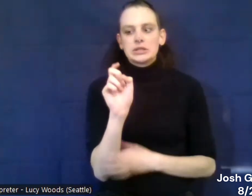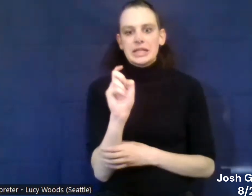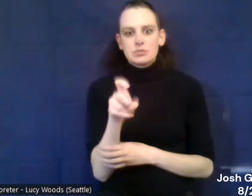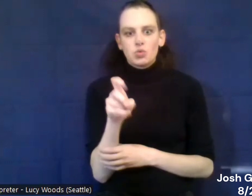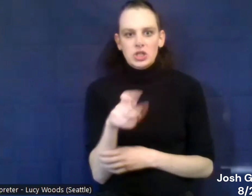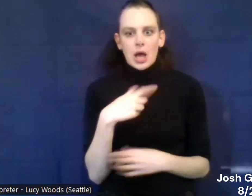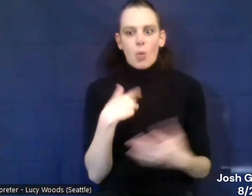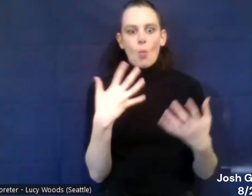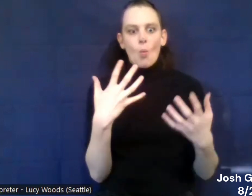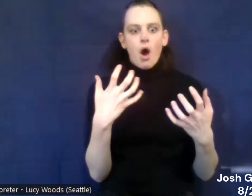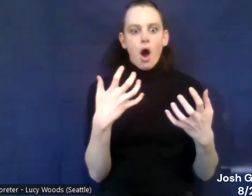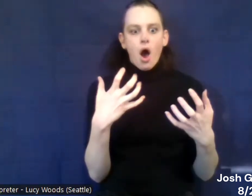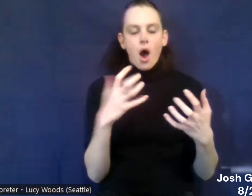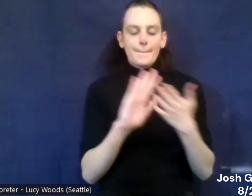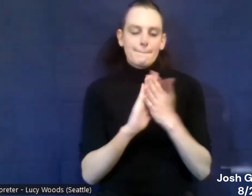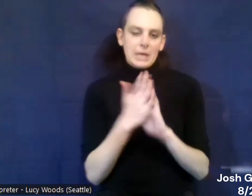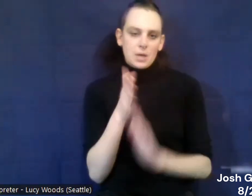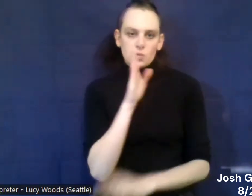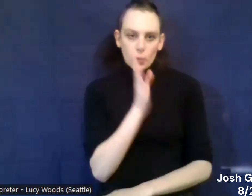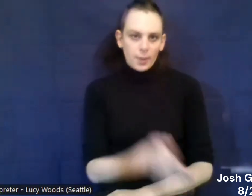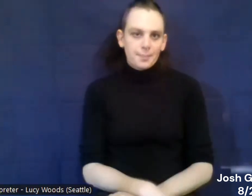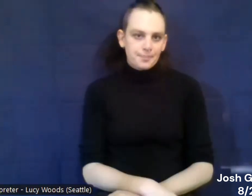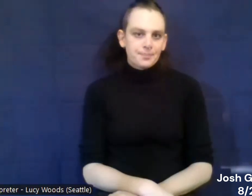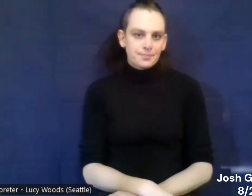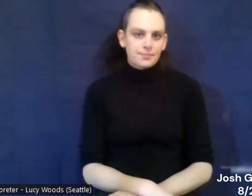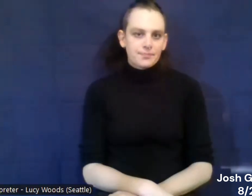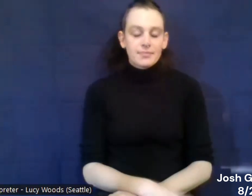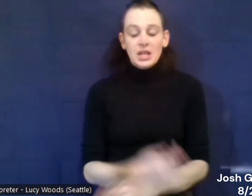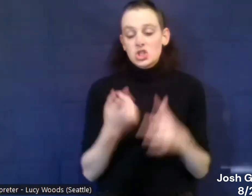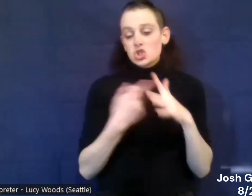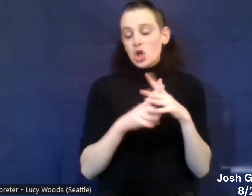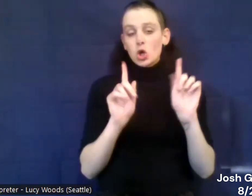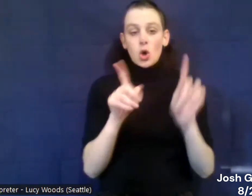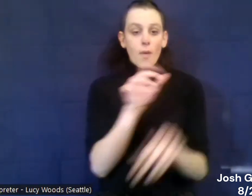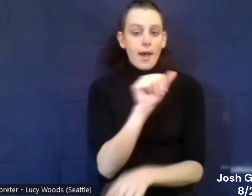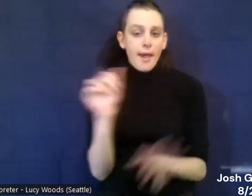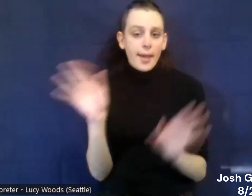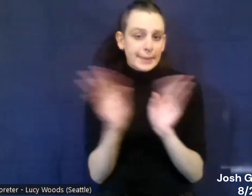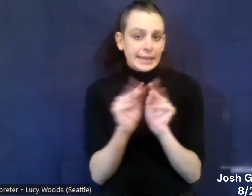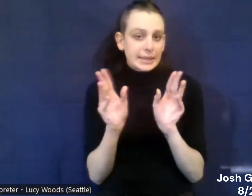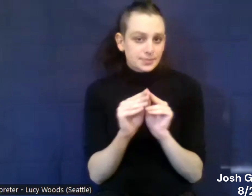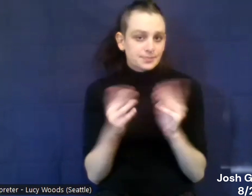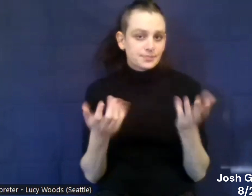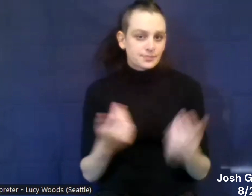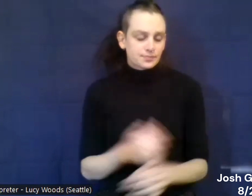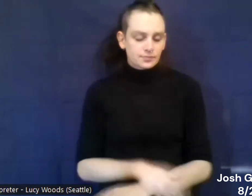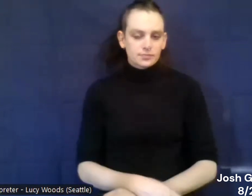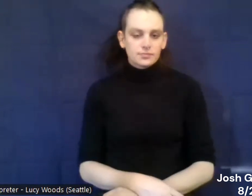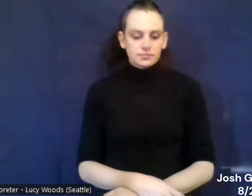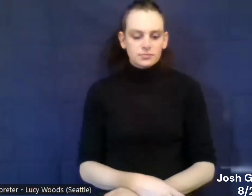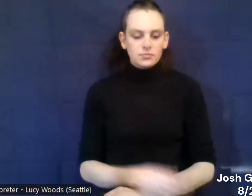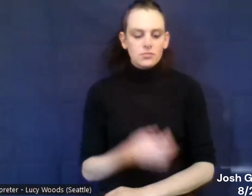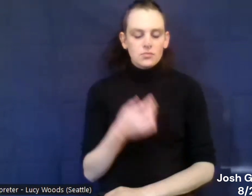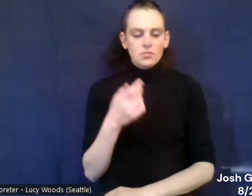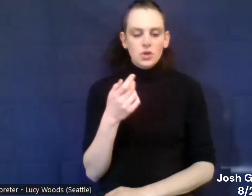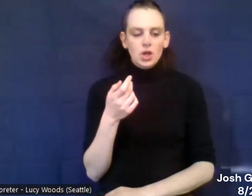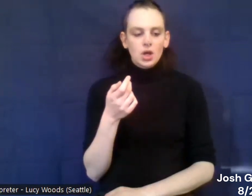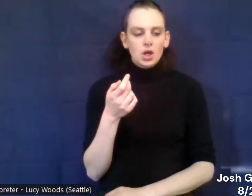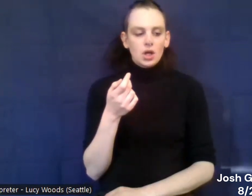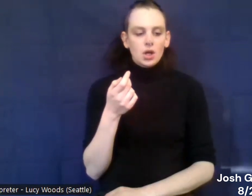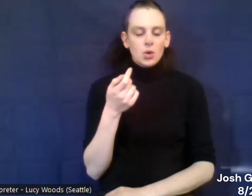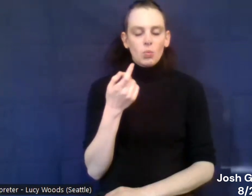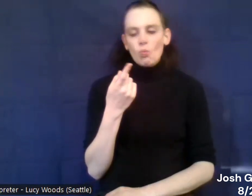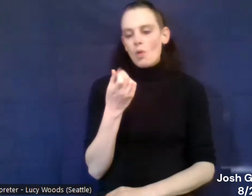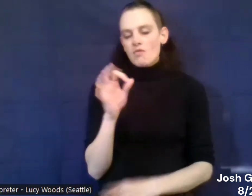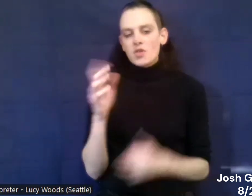Um, and I started going to AA meetings. And one of the first days I went to this meeting,